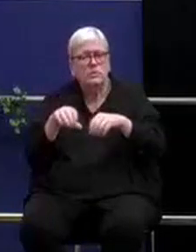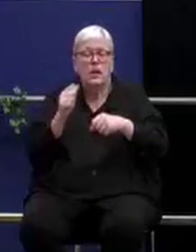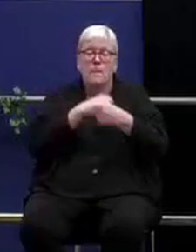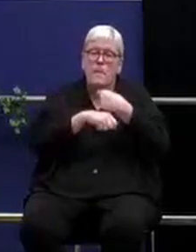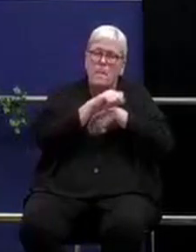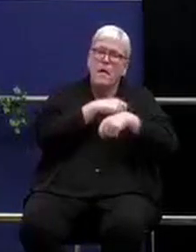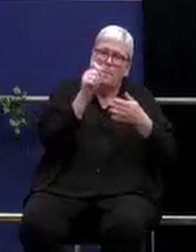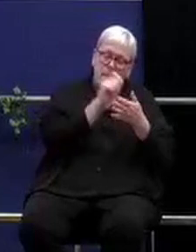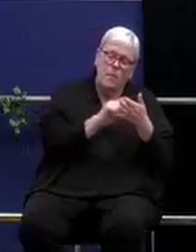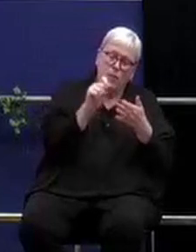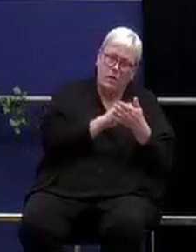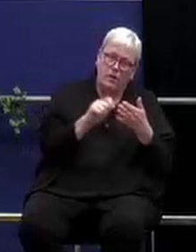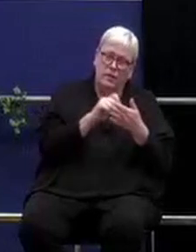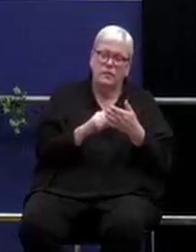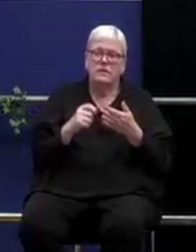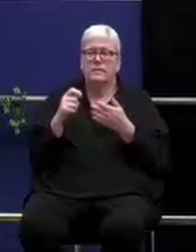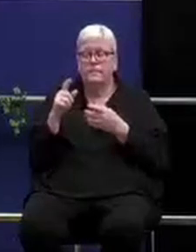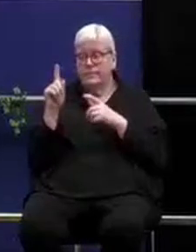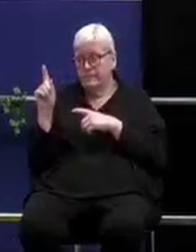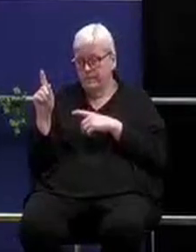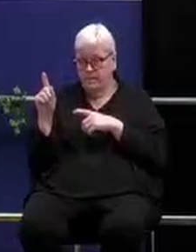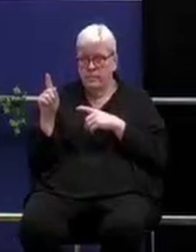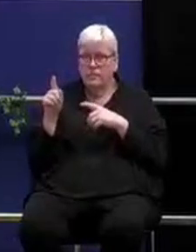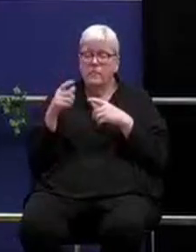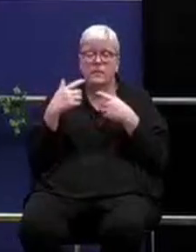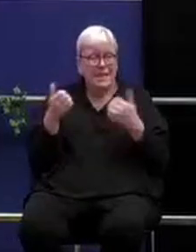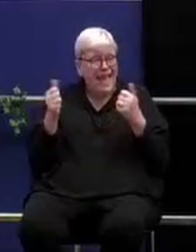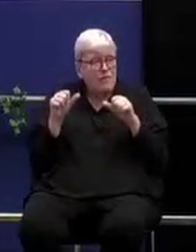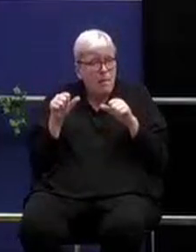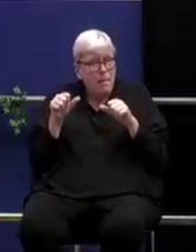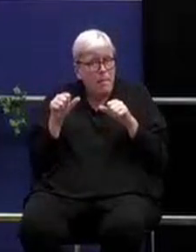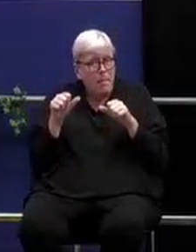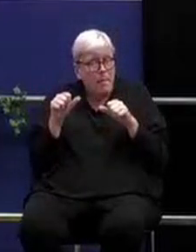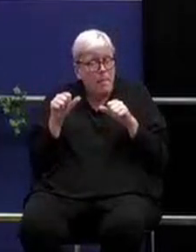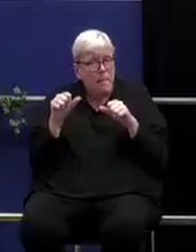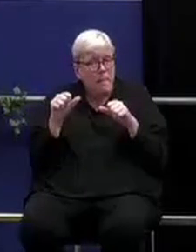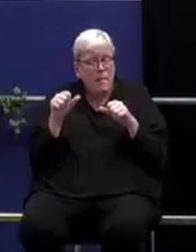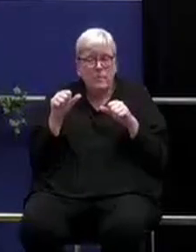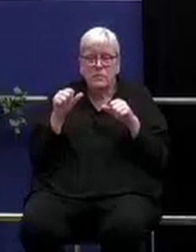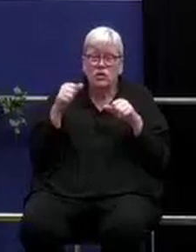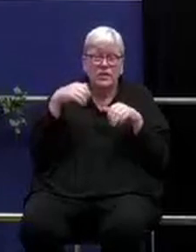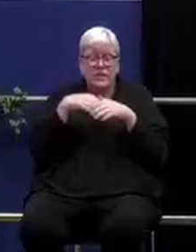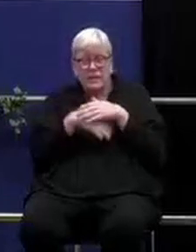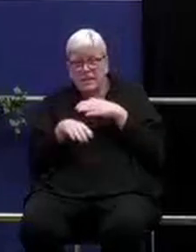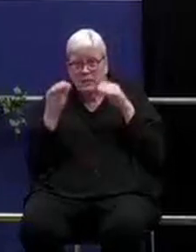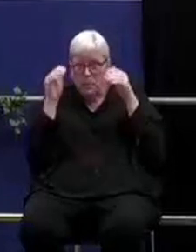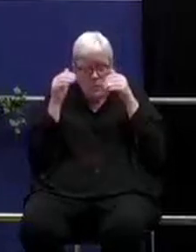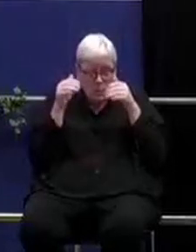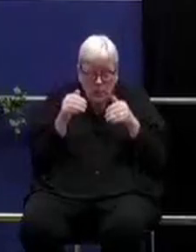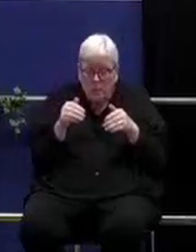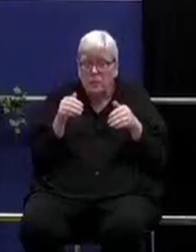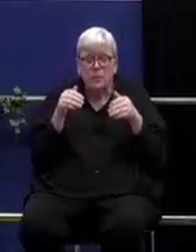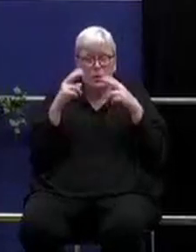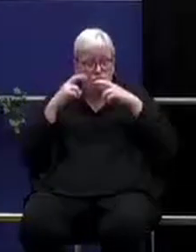this novel. And well, did you end up then going down like a bit of a wormhole with bunkers,